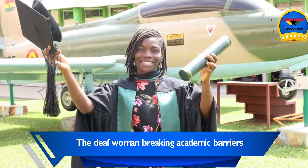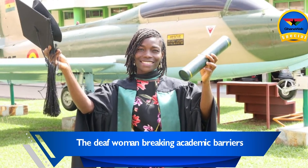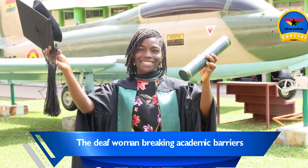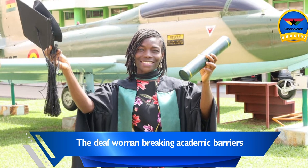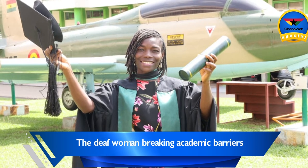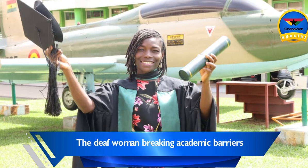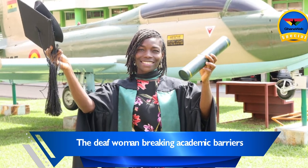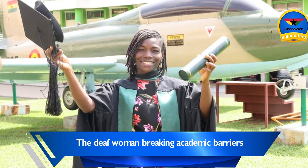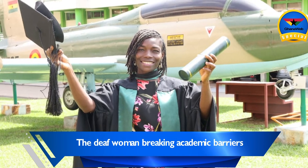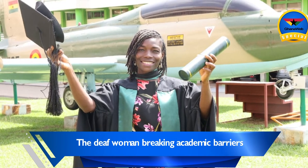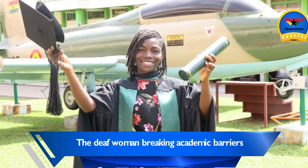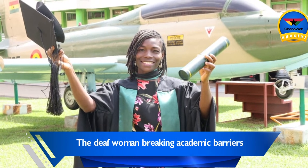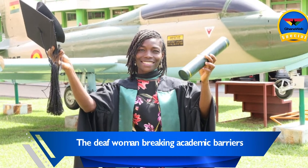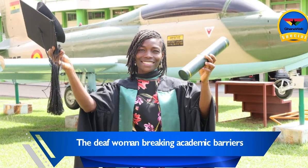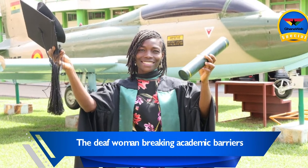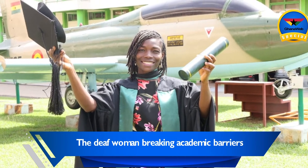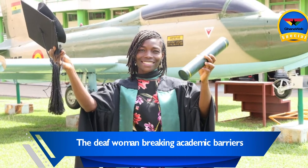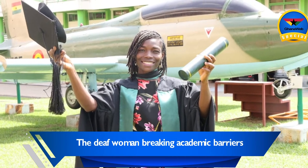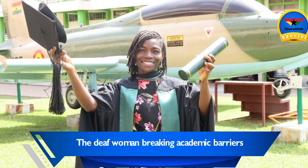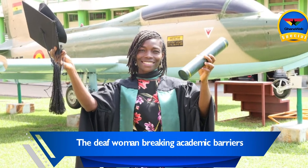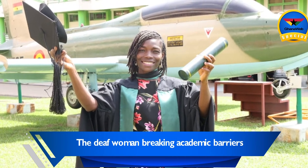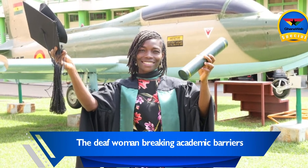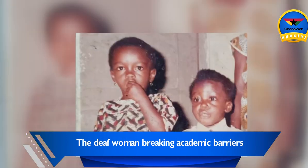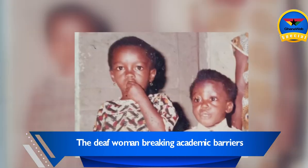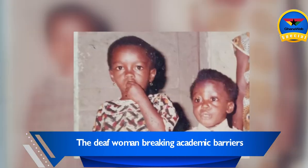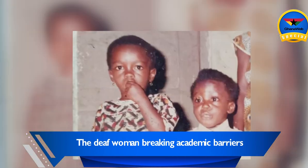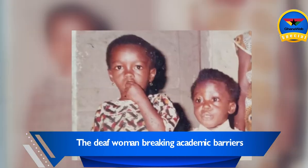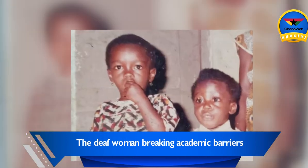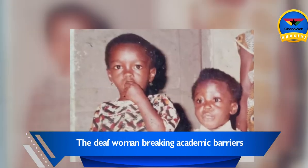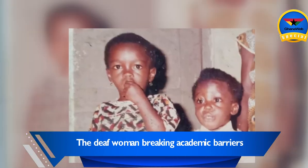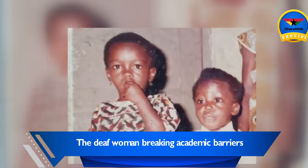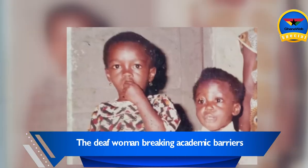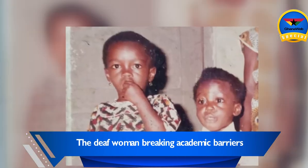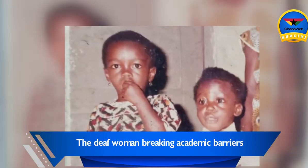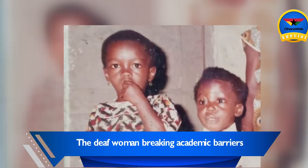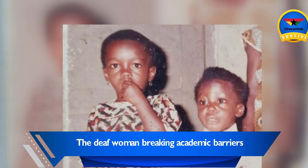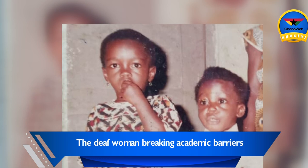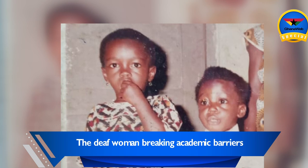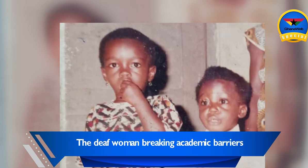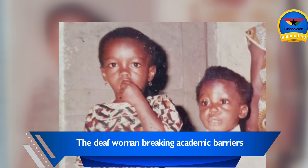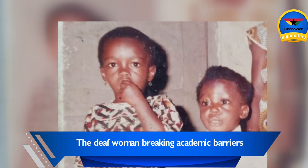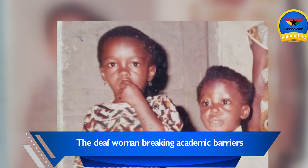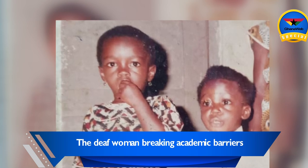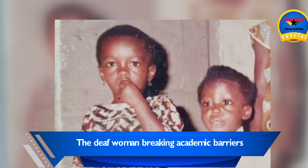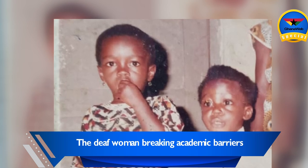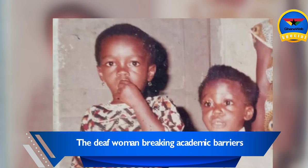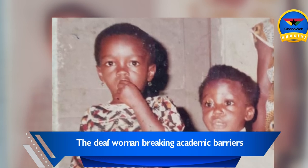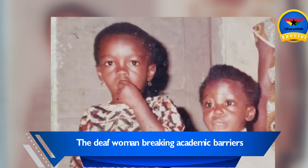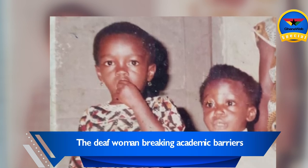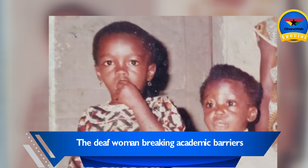born hearing, but became hearing impaired after the age of 10, so she practically knew how to speak